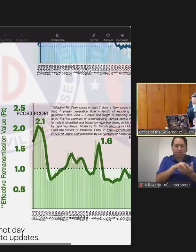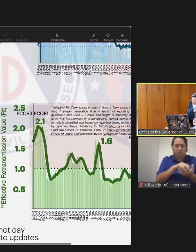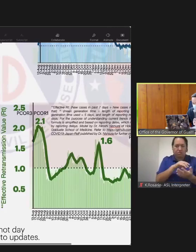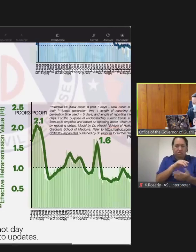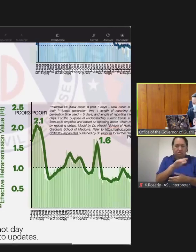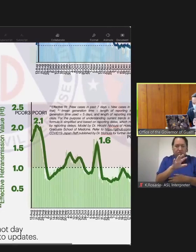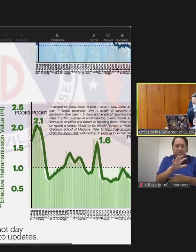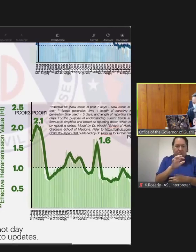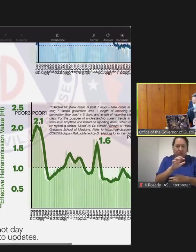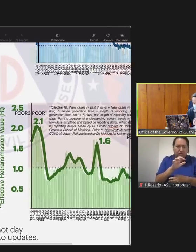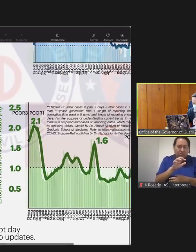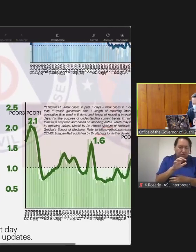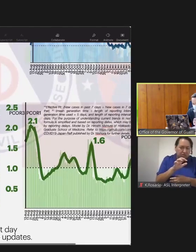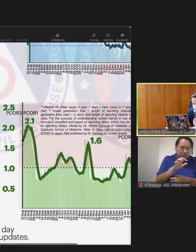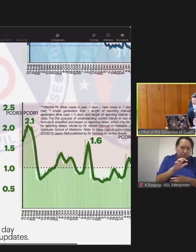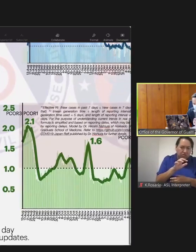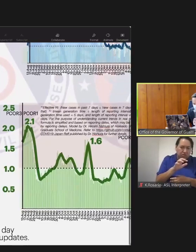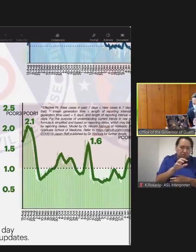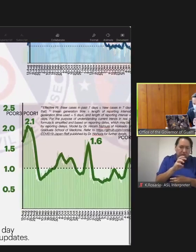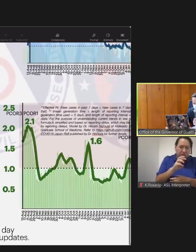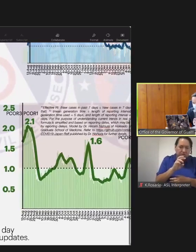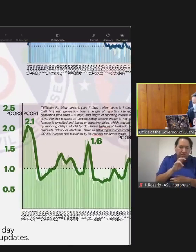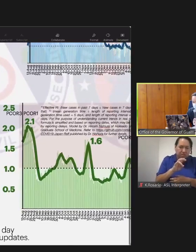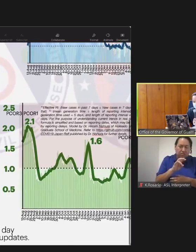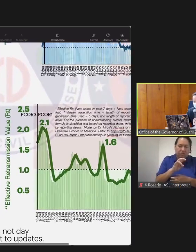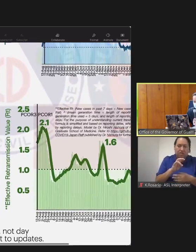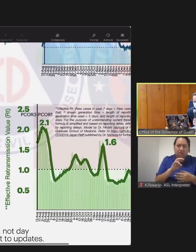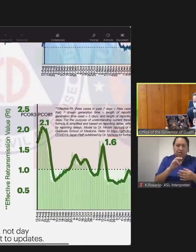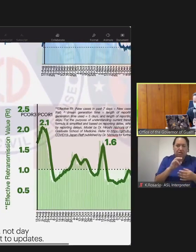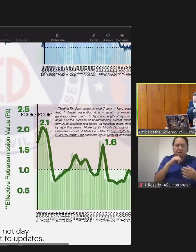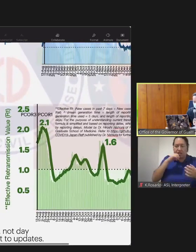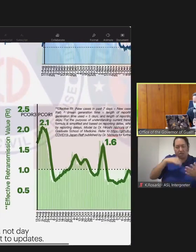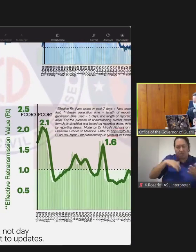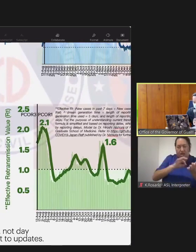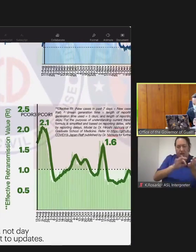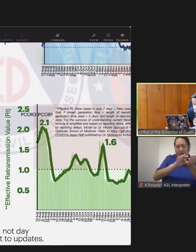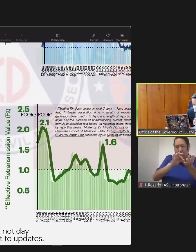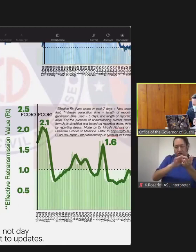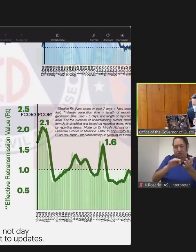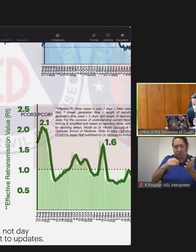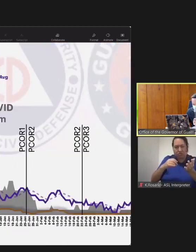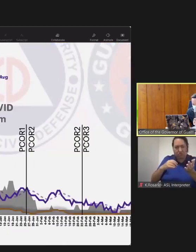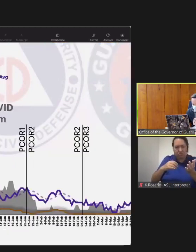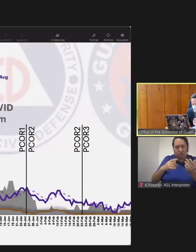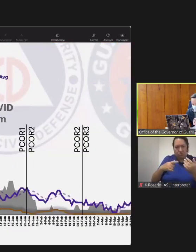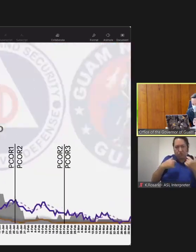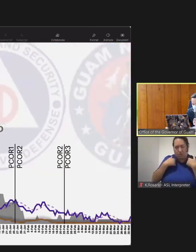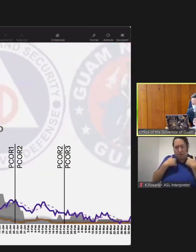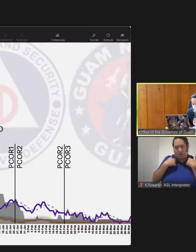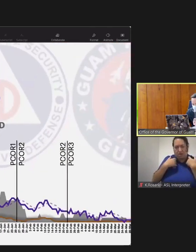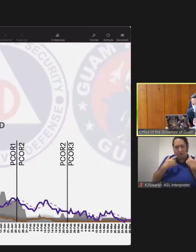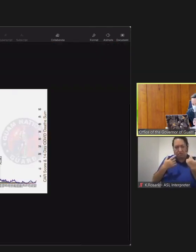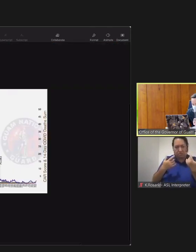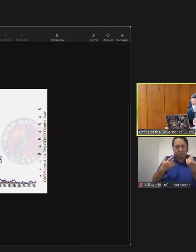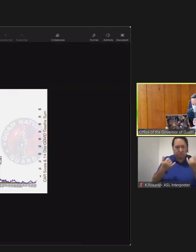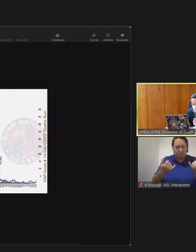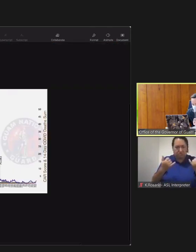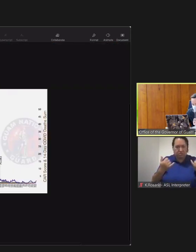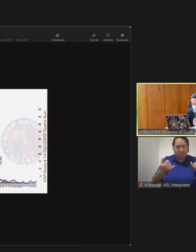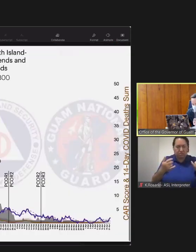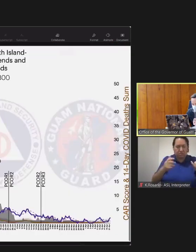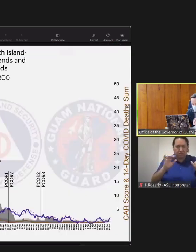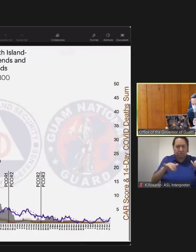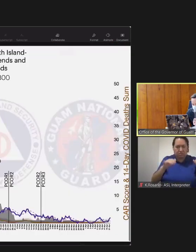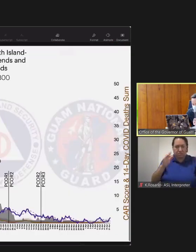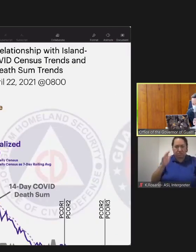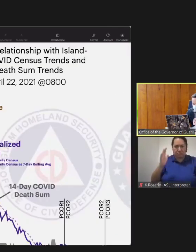1,567.4, not counting Department of Defense's vaccines. Now, this is our where we've